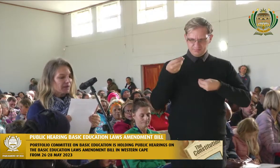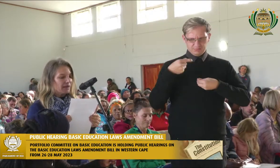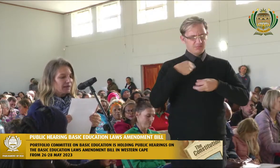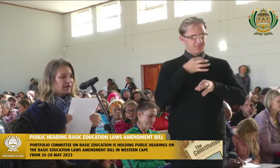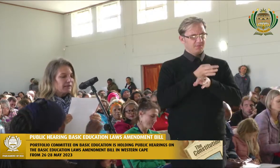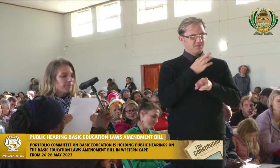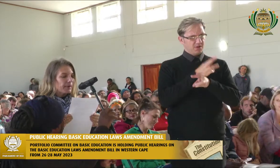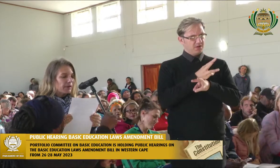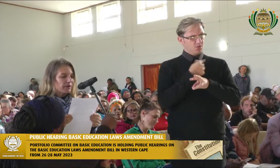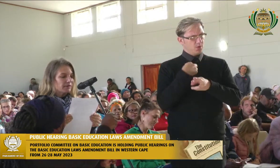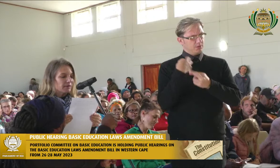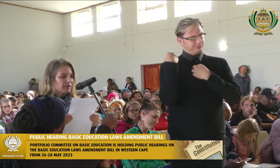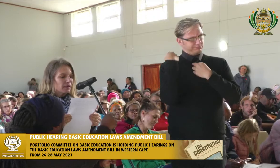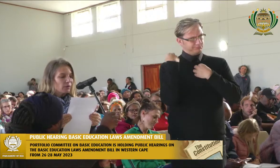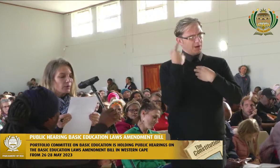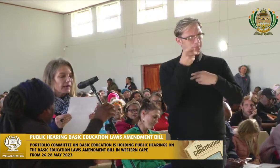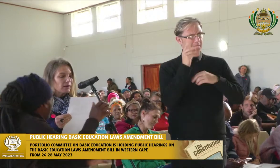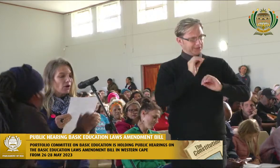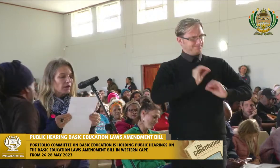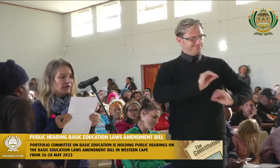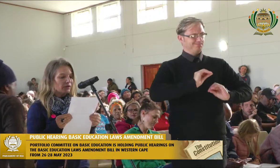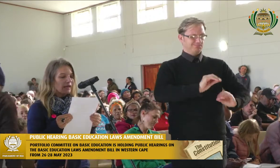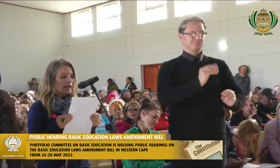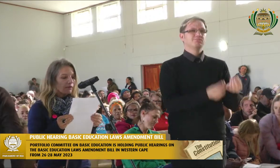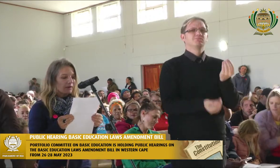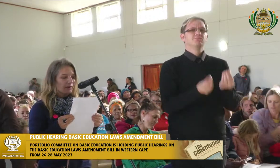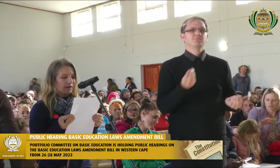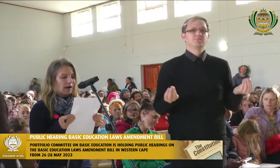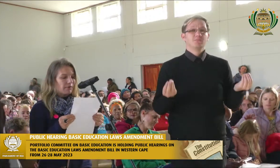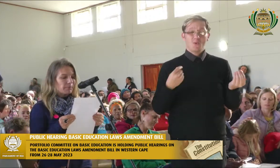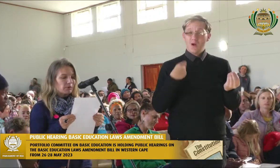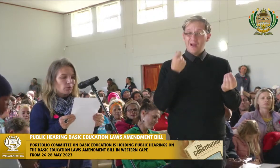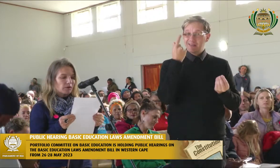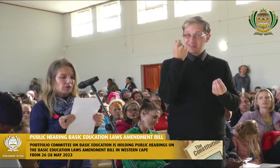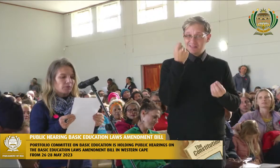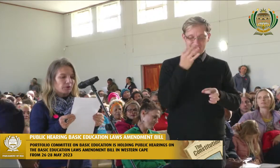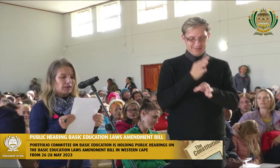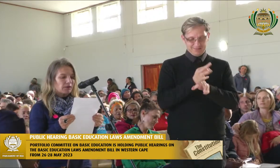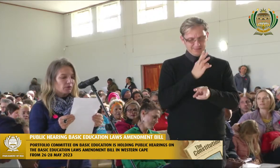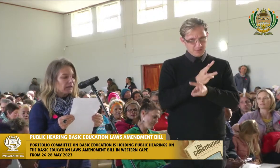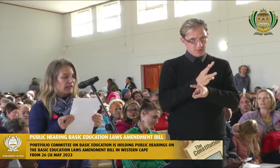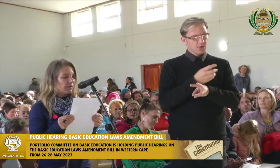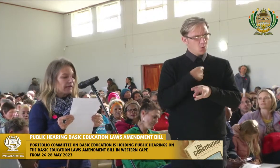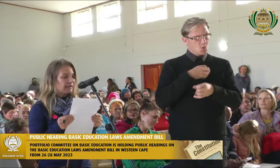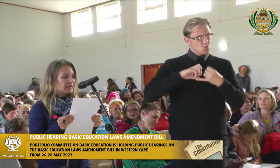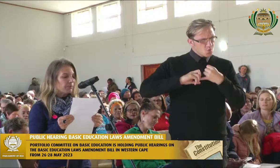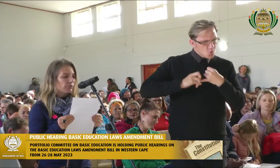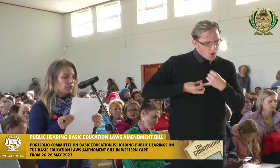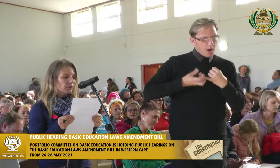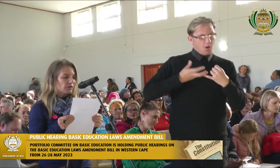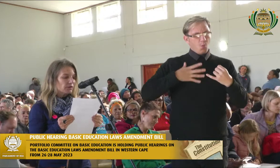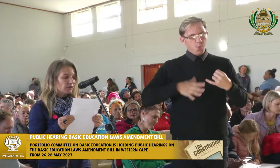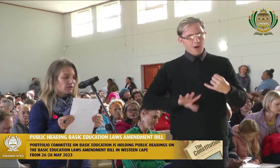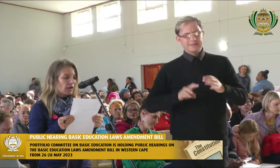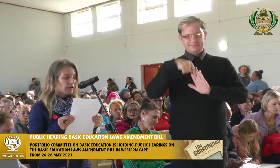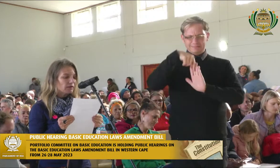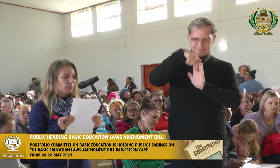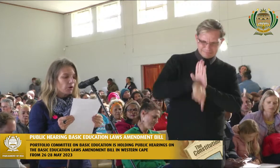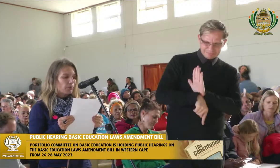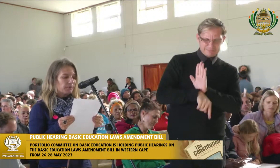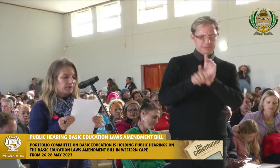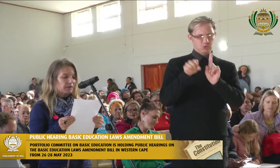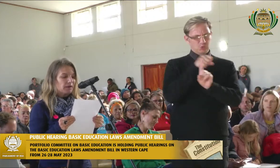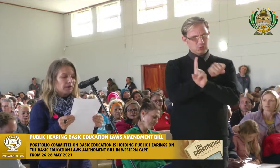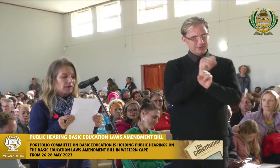children. As a parent, we acknowledge the effort that the government wants to put in to alleviate deep-rooted